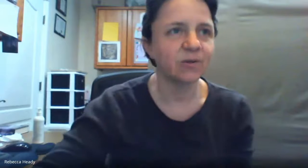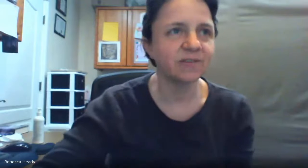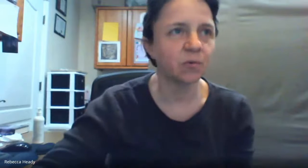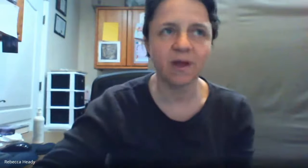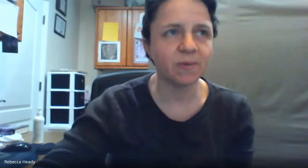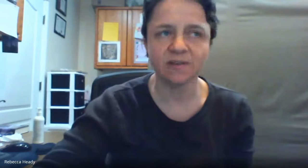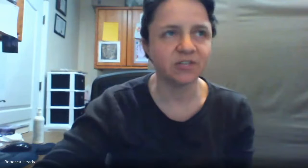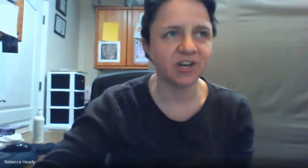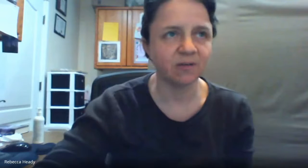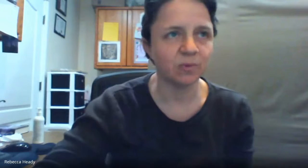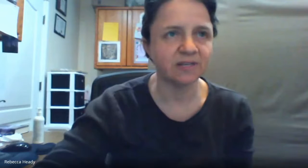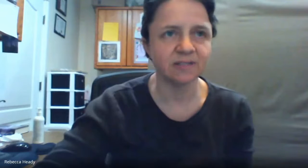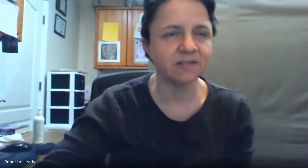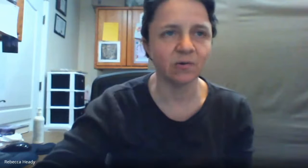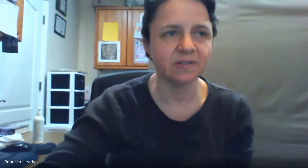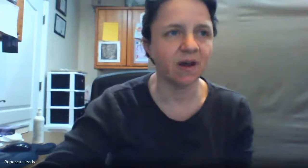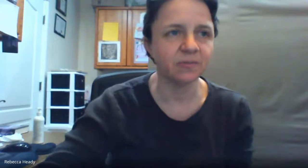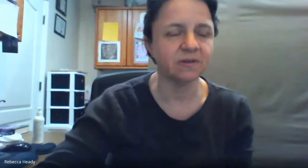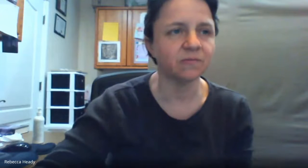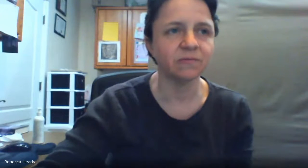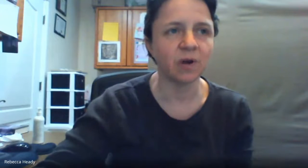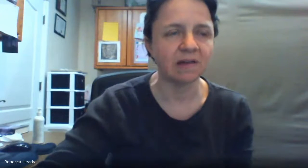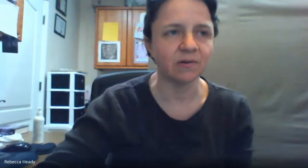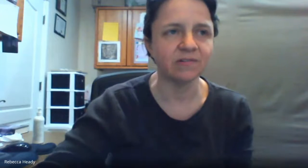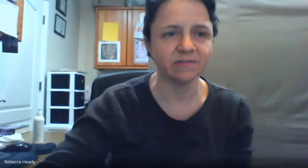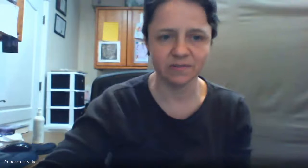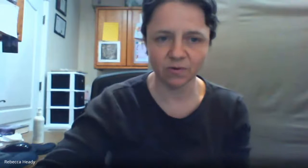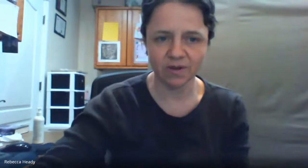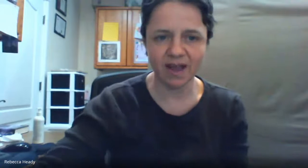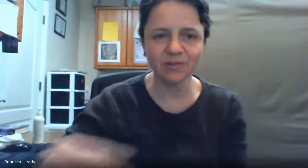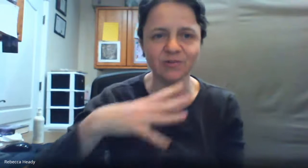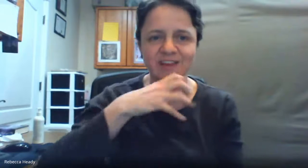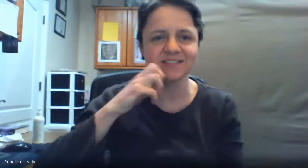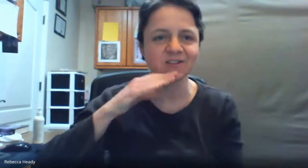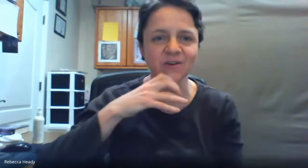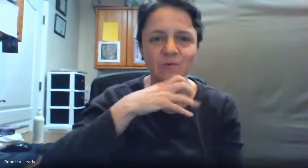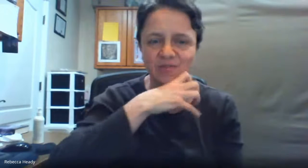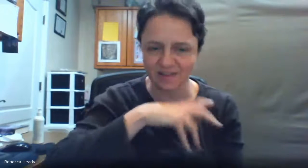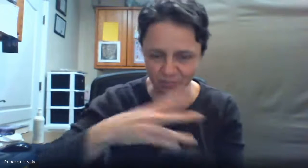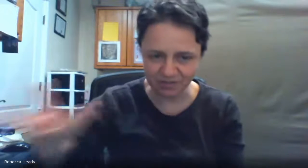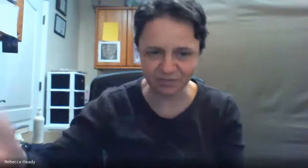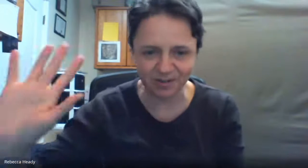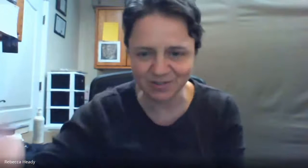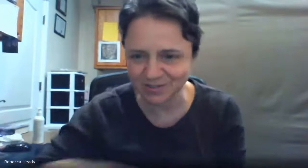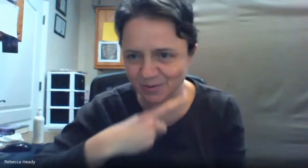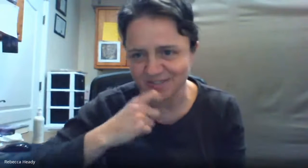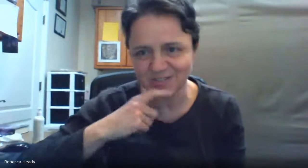always have to remind myself to check it because it's always the opposite of what I learned. So I learned like cereal with like a bunch of fingers. So he's just